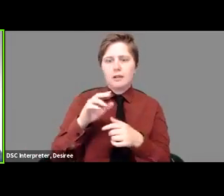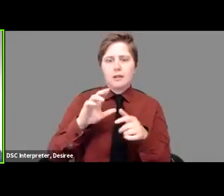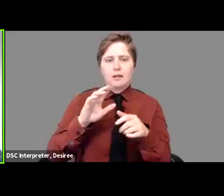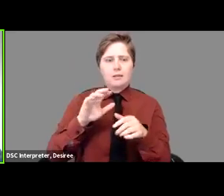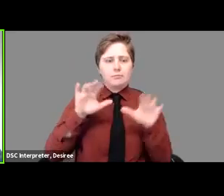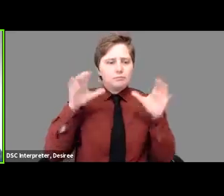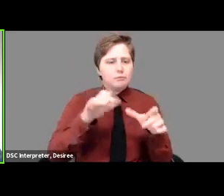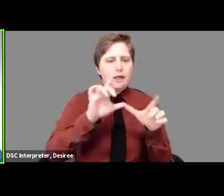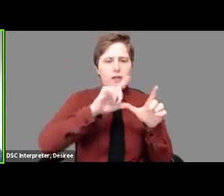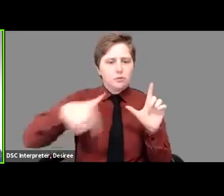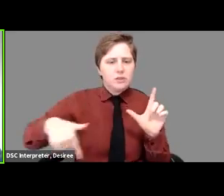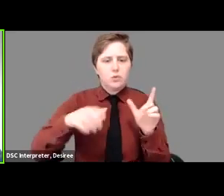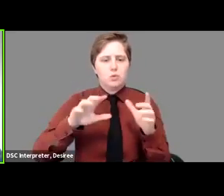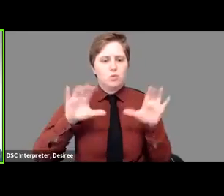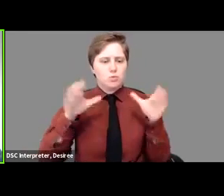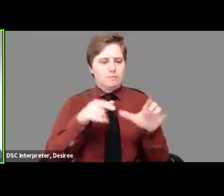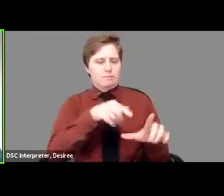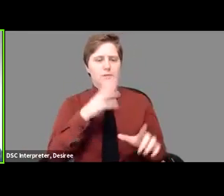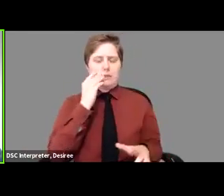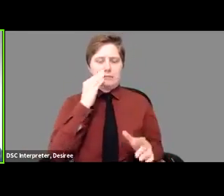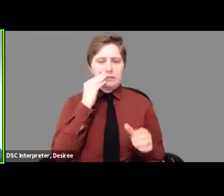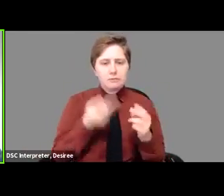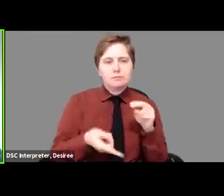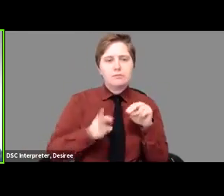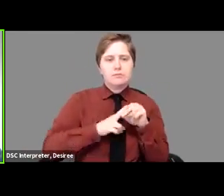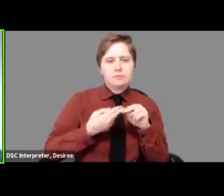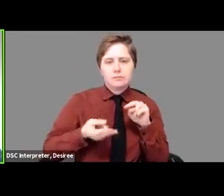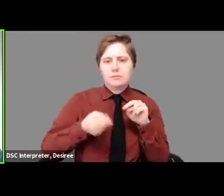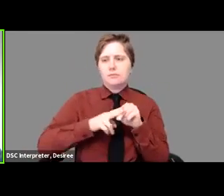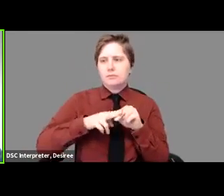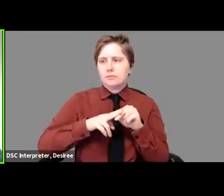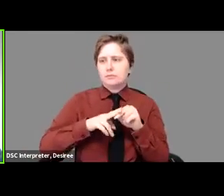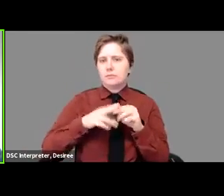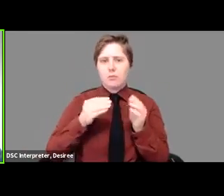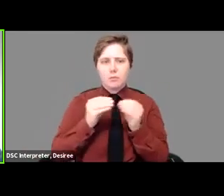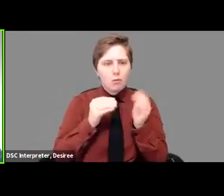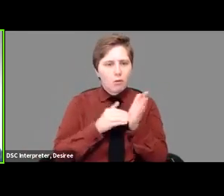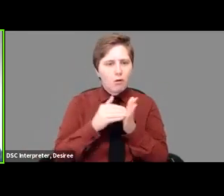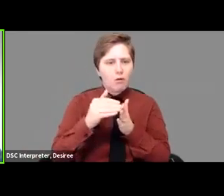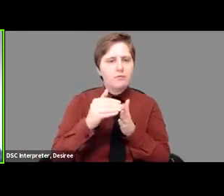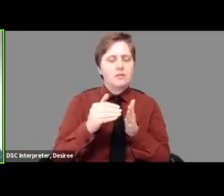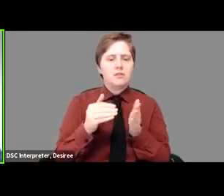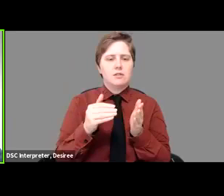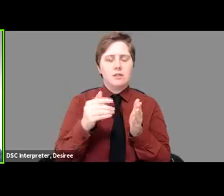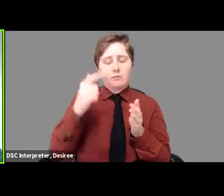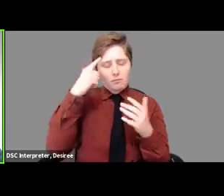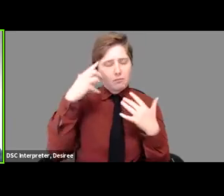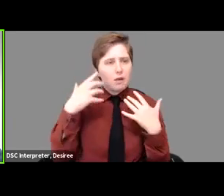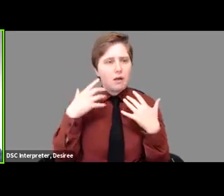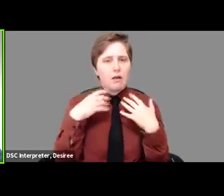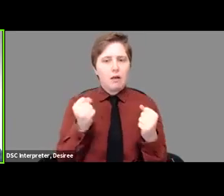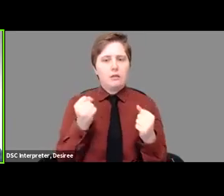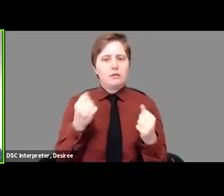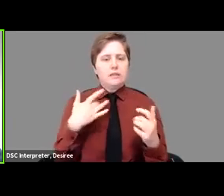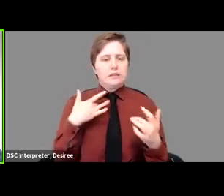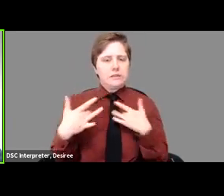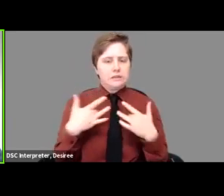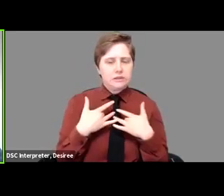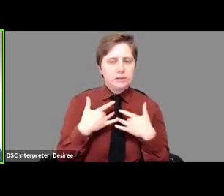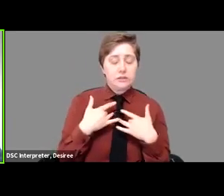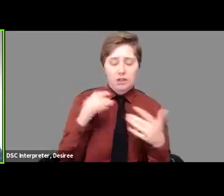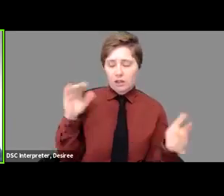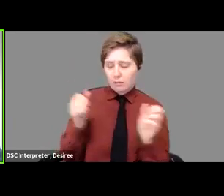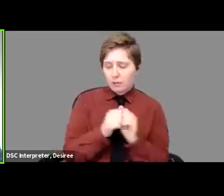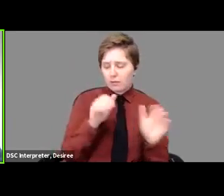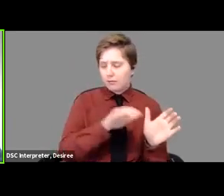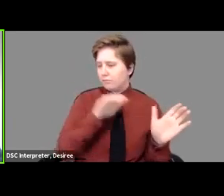have experienced these, and at a higher rates of mental health concerns compared